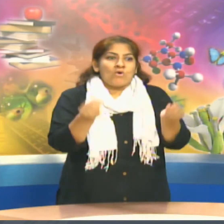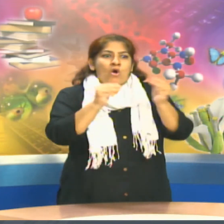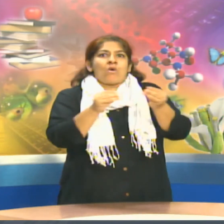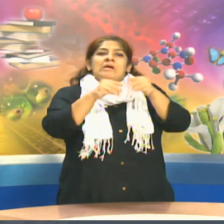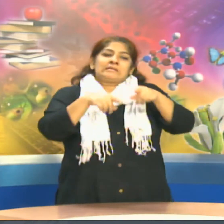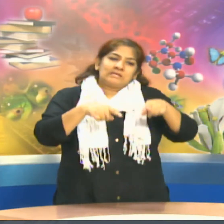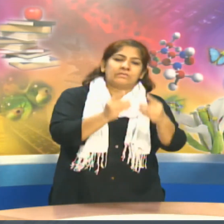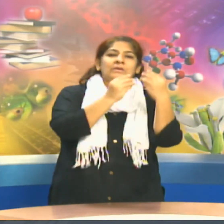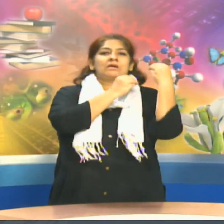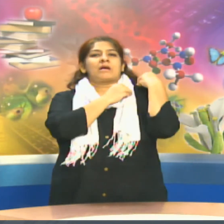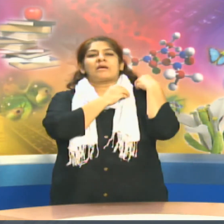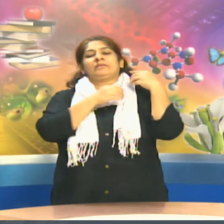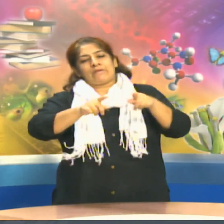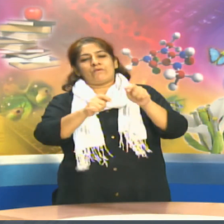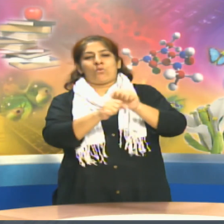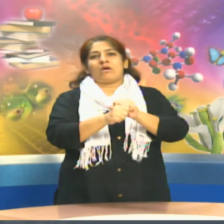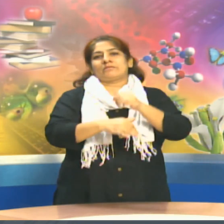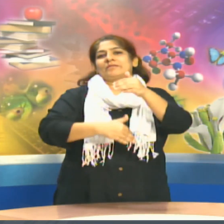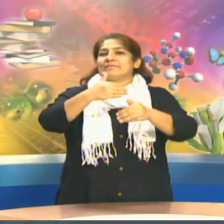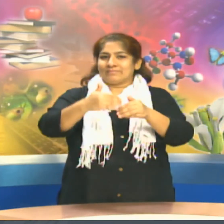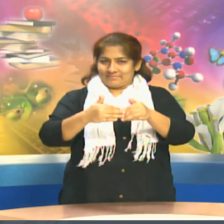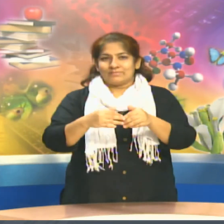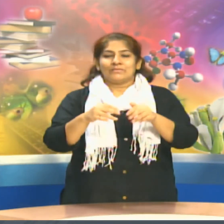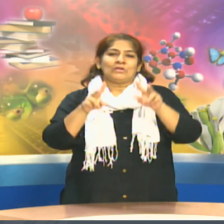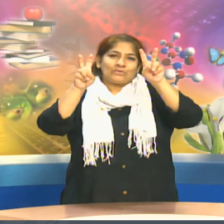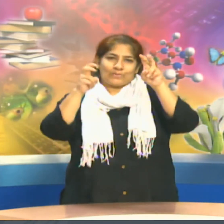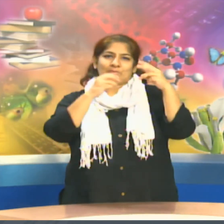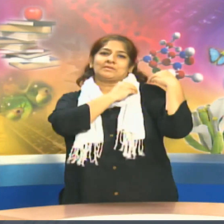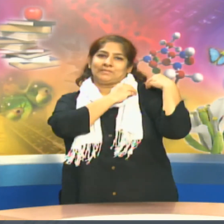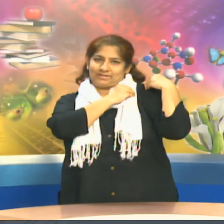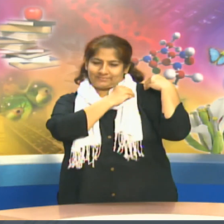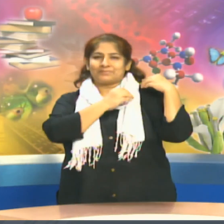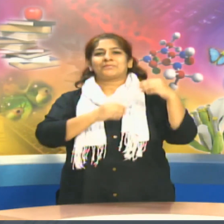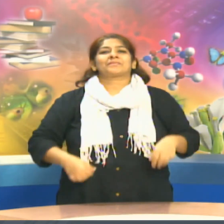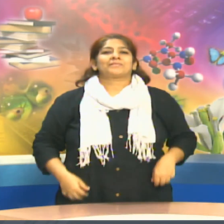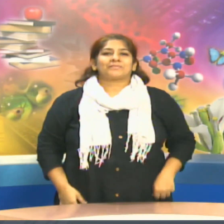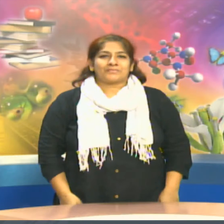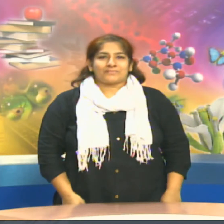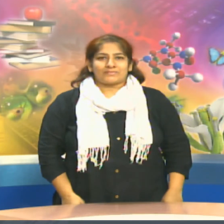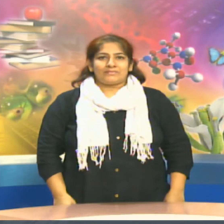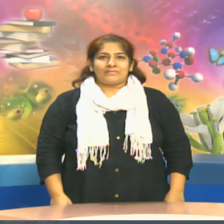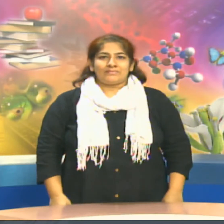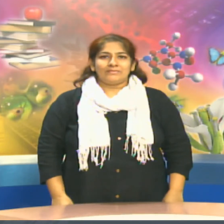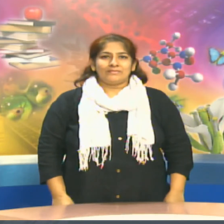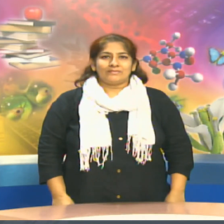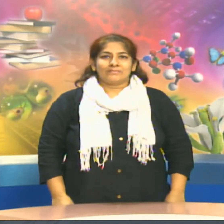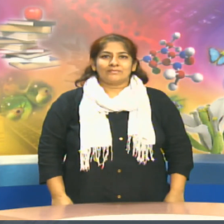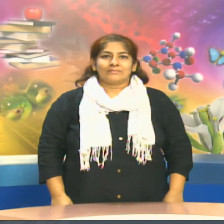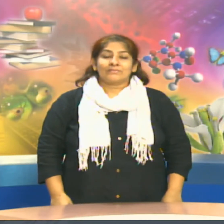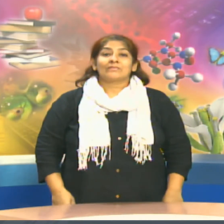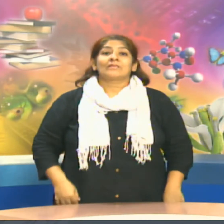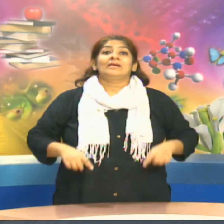and they can do our work and get it complete. So that is known as assigning of